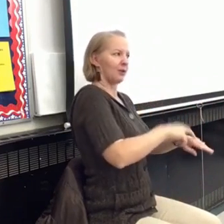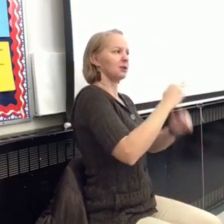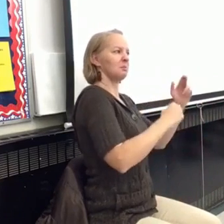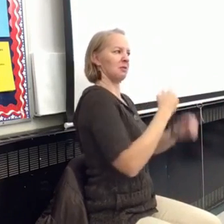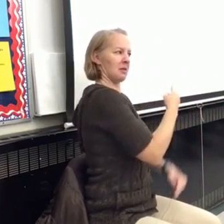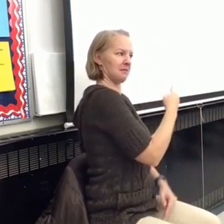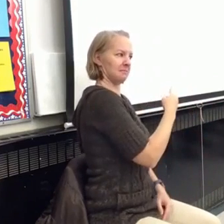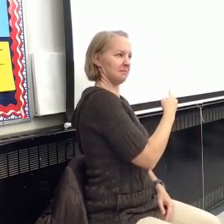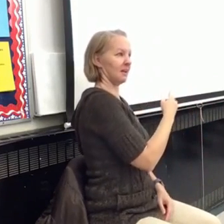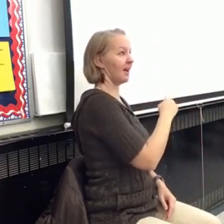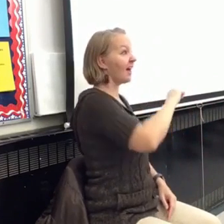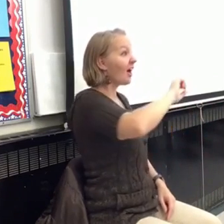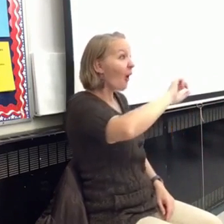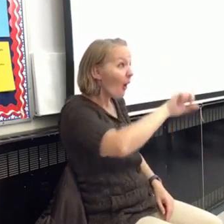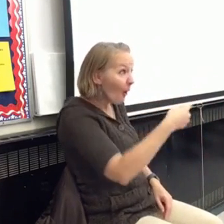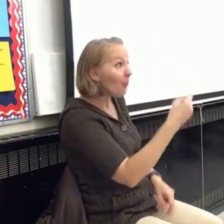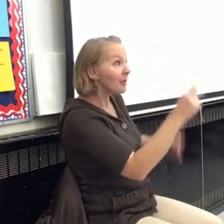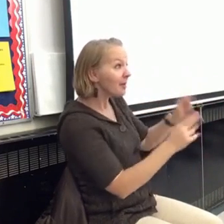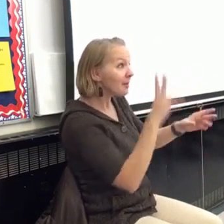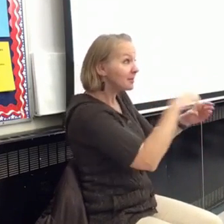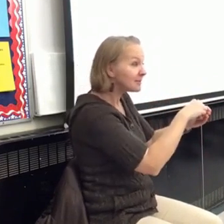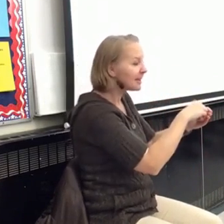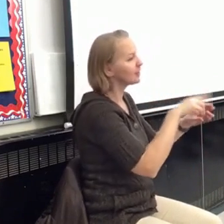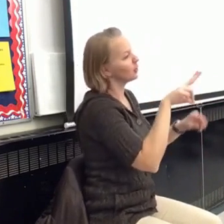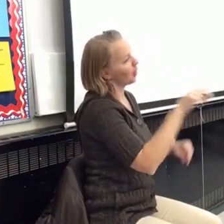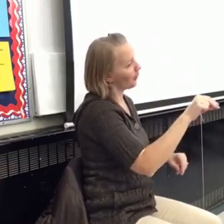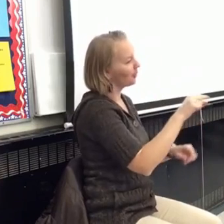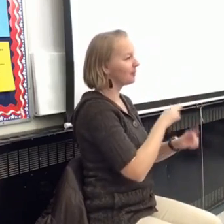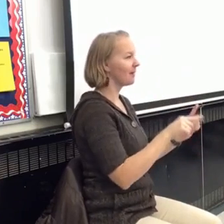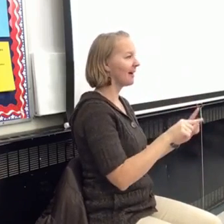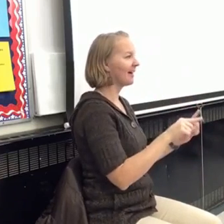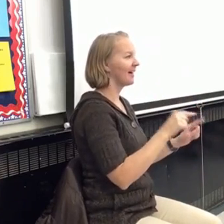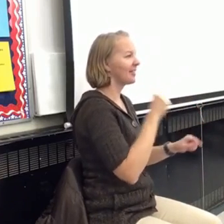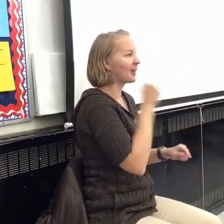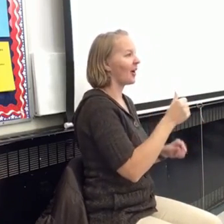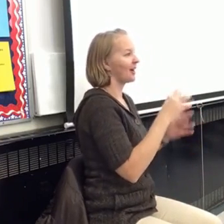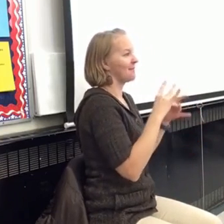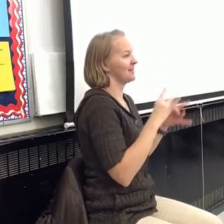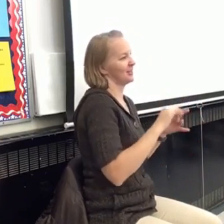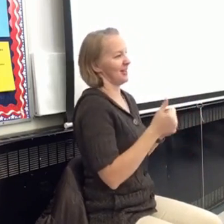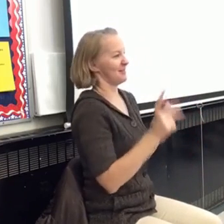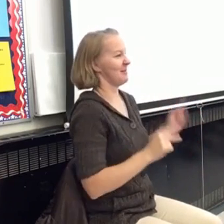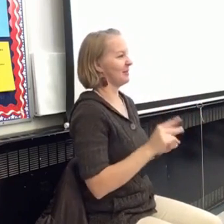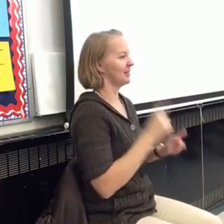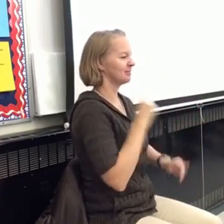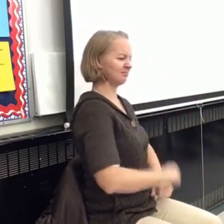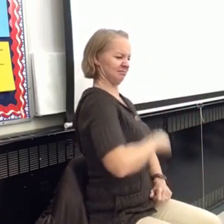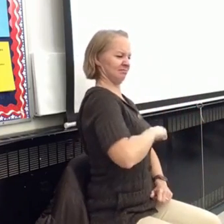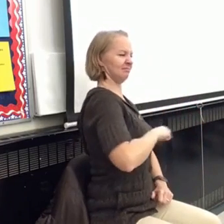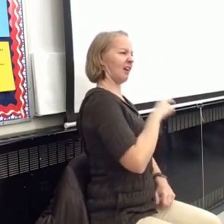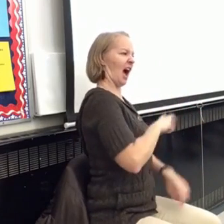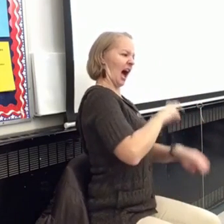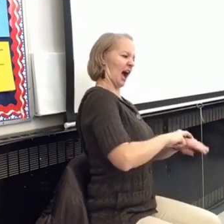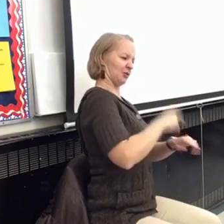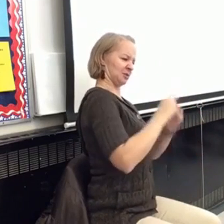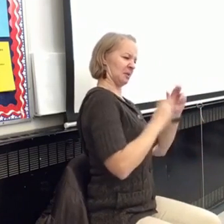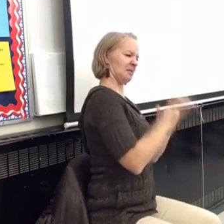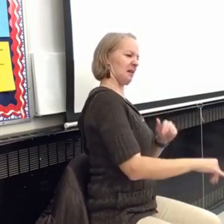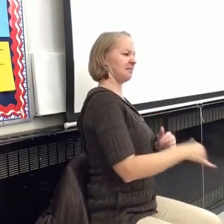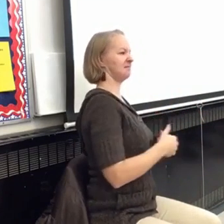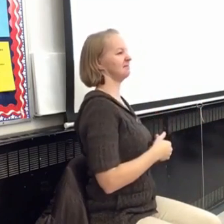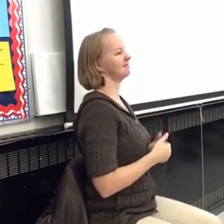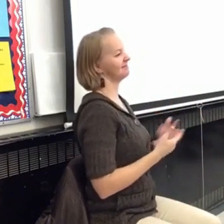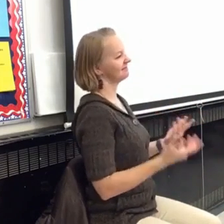Brooklyn Bridge. Now, were they the only ones that built it? No, but they're not going to say any of those other people. They're going to say that they were the Irish and they built the Brooklyn